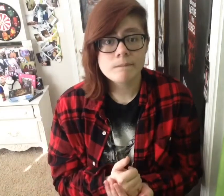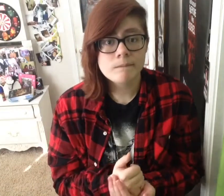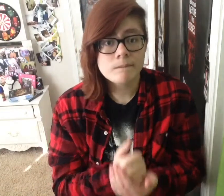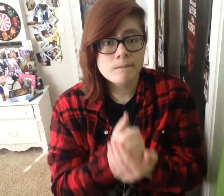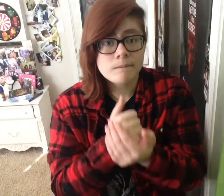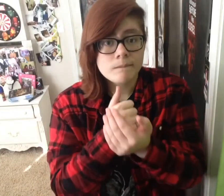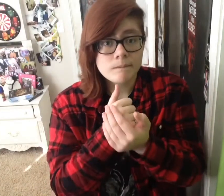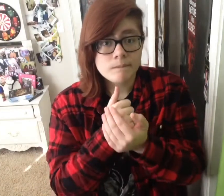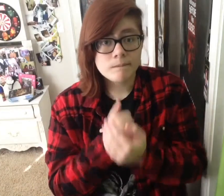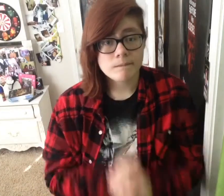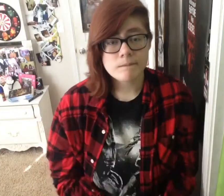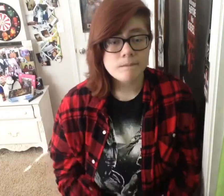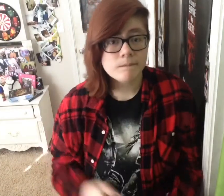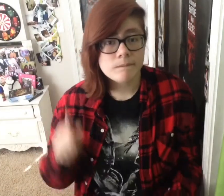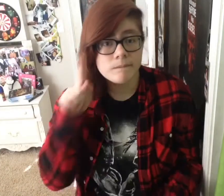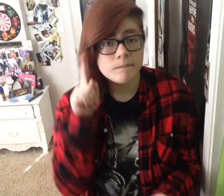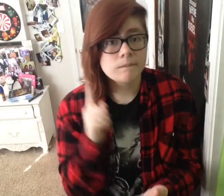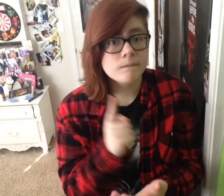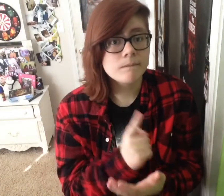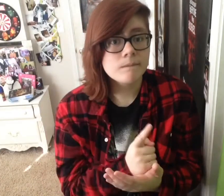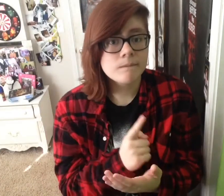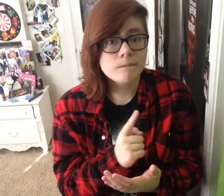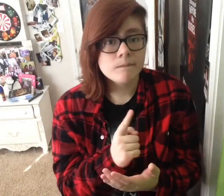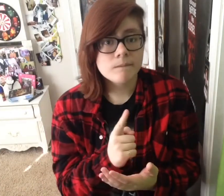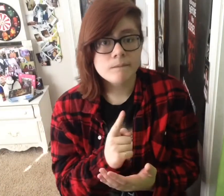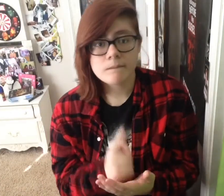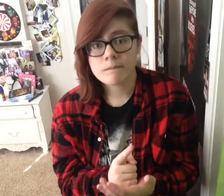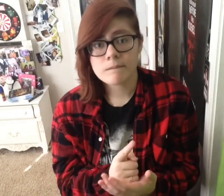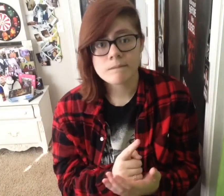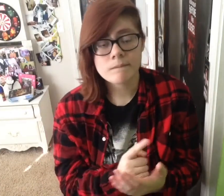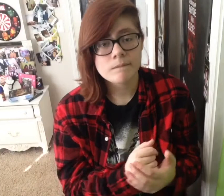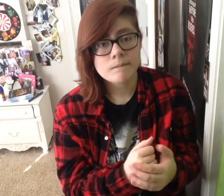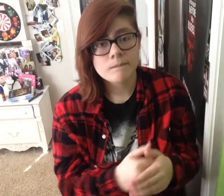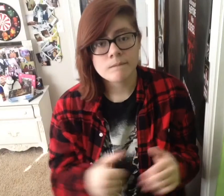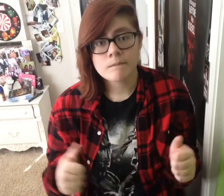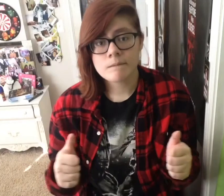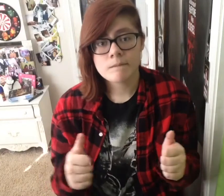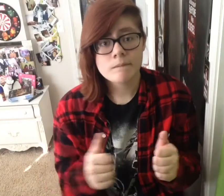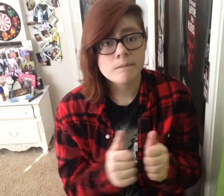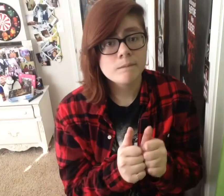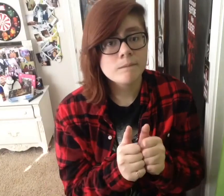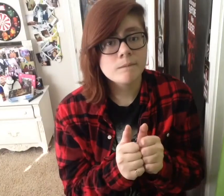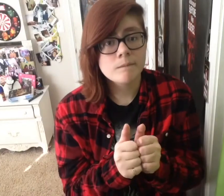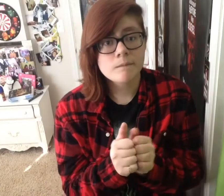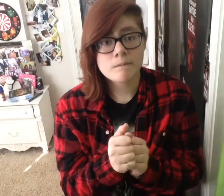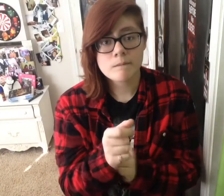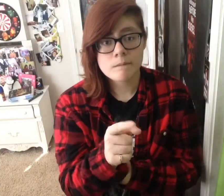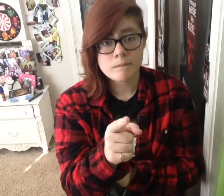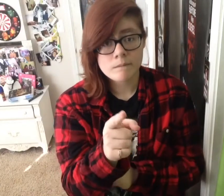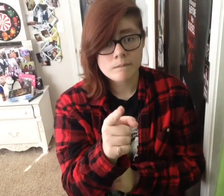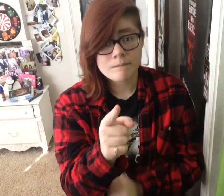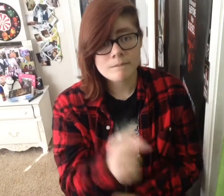help falling in love with you